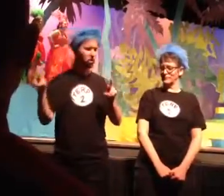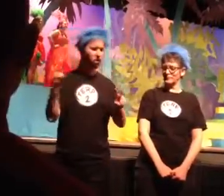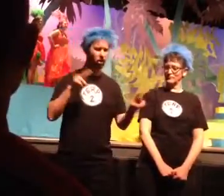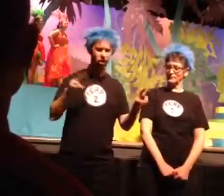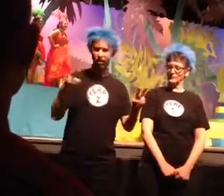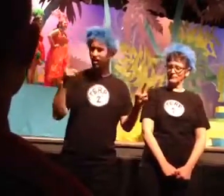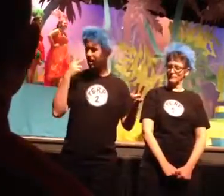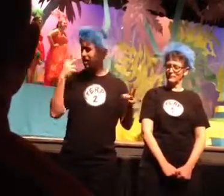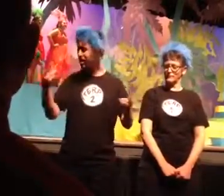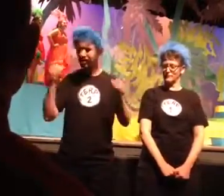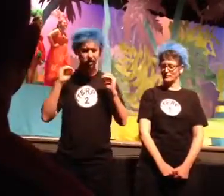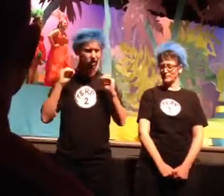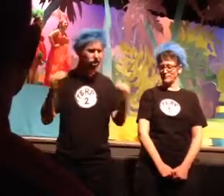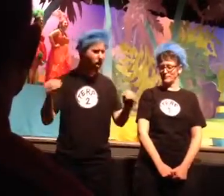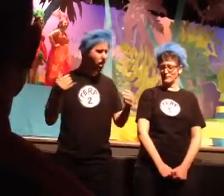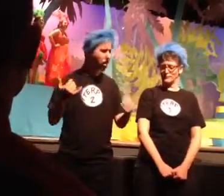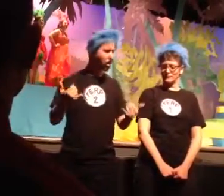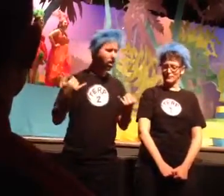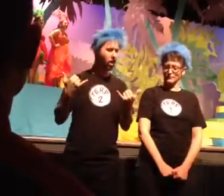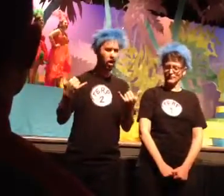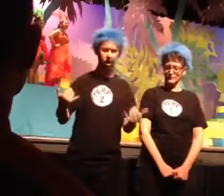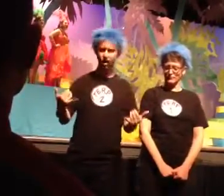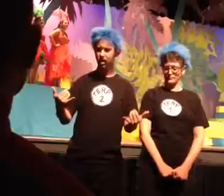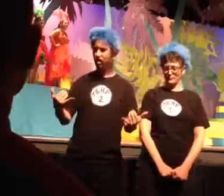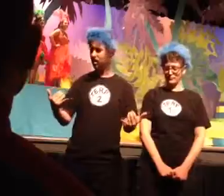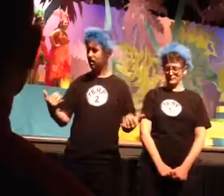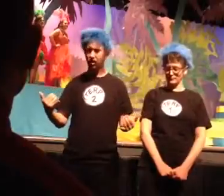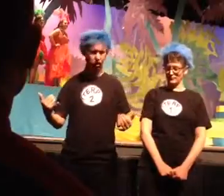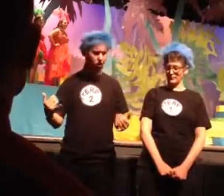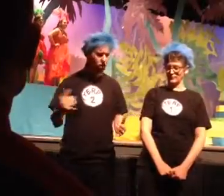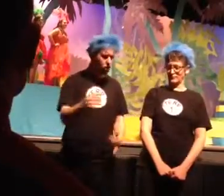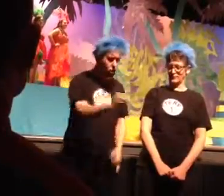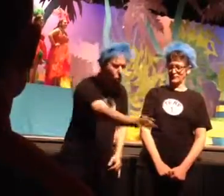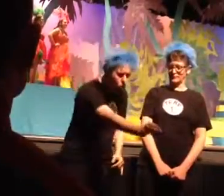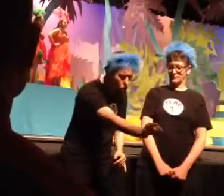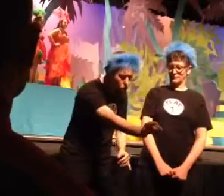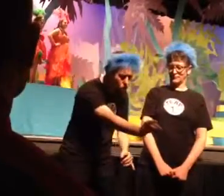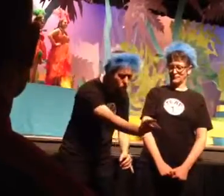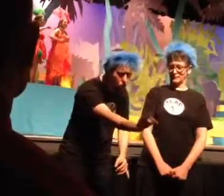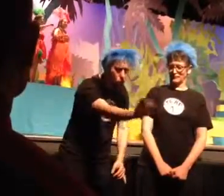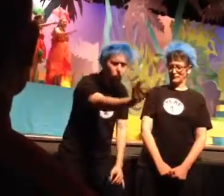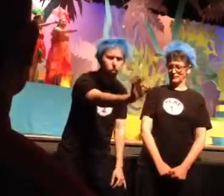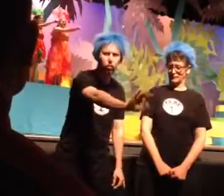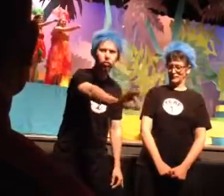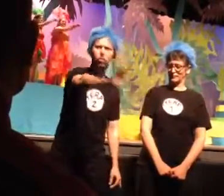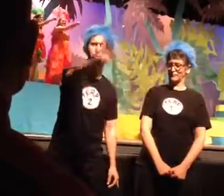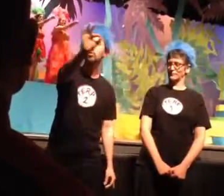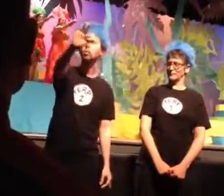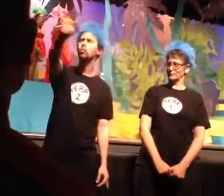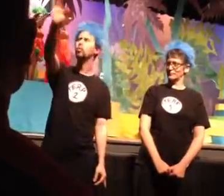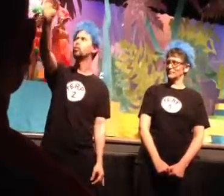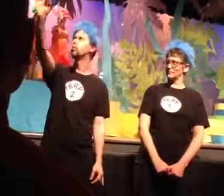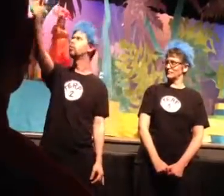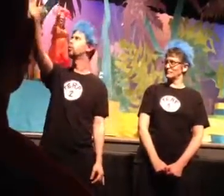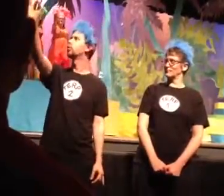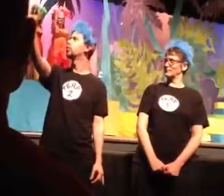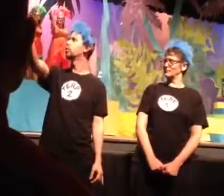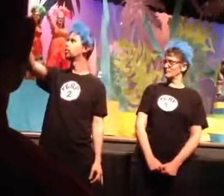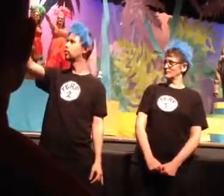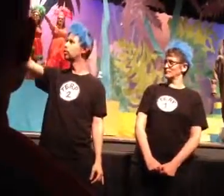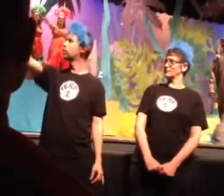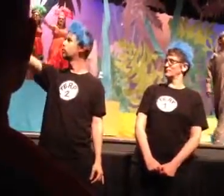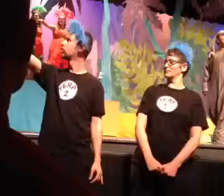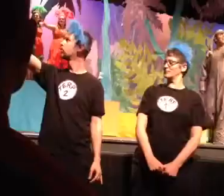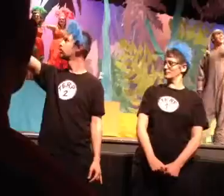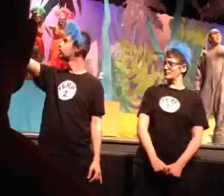could see nothing there But a small speck of dust blowing past To